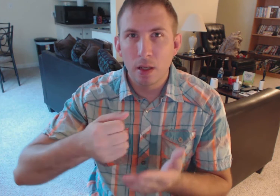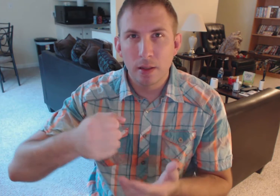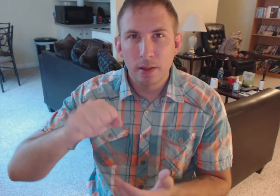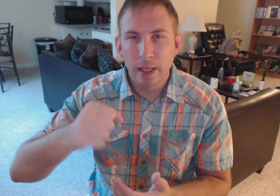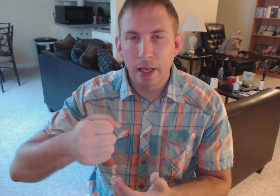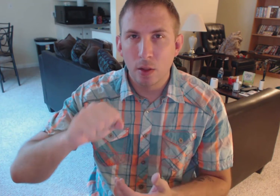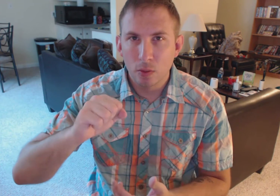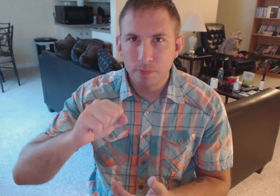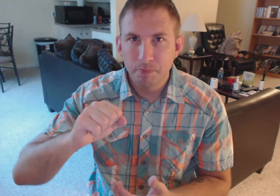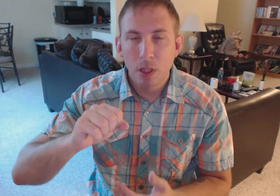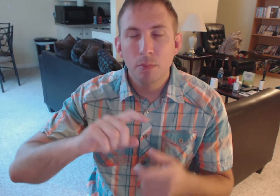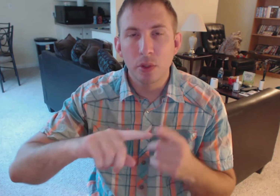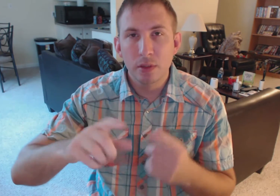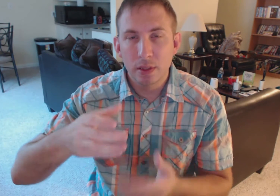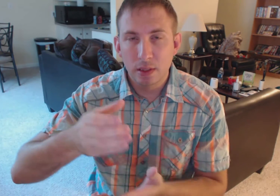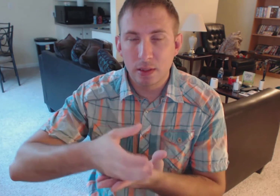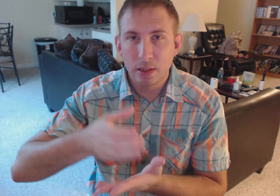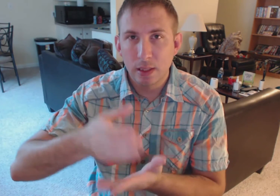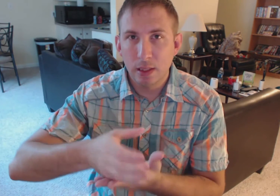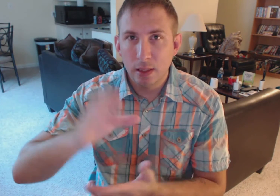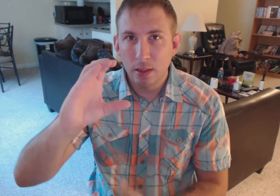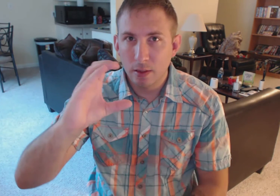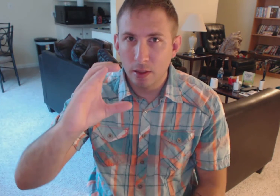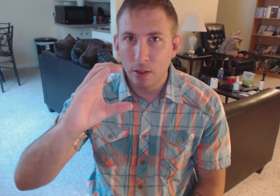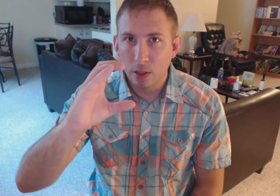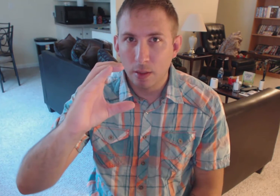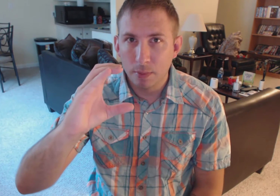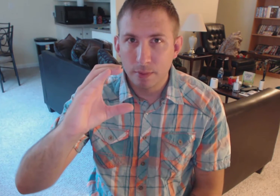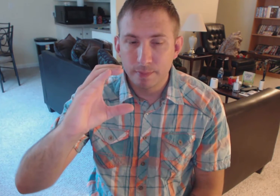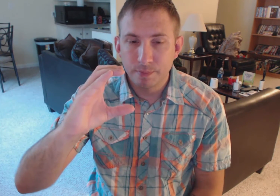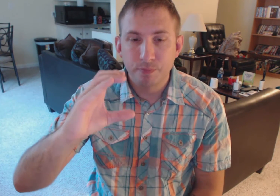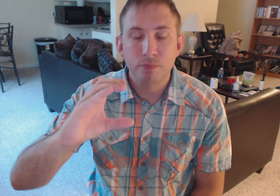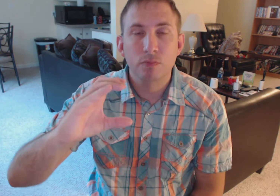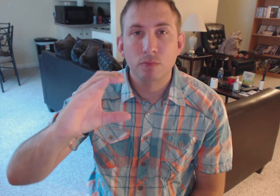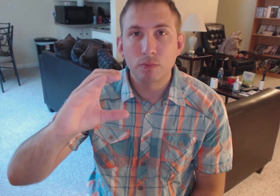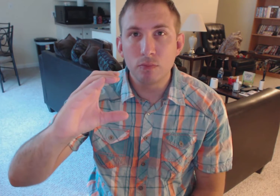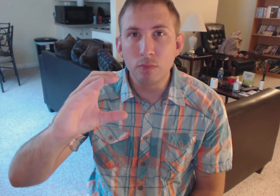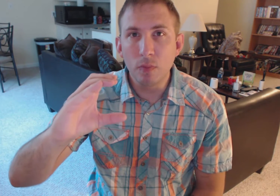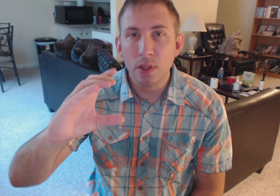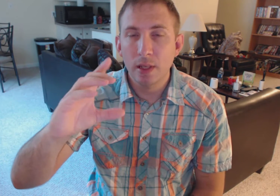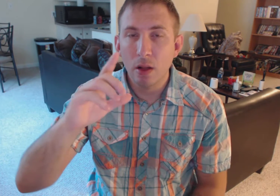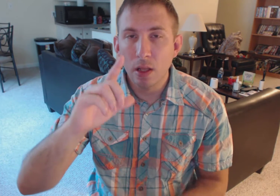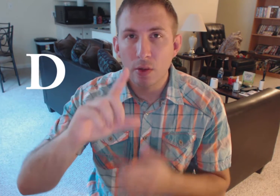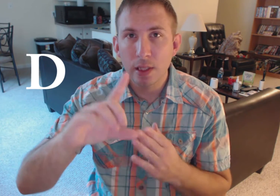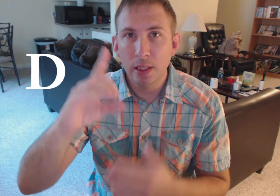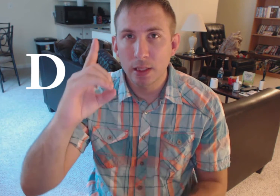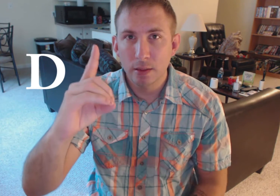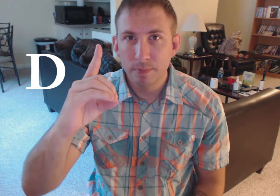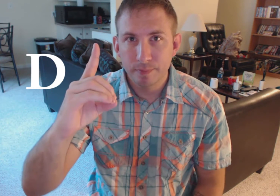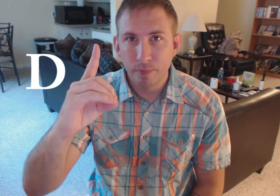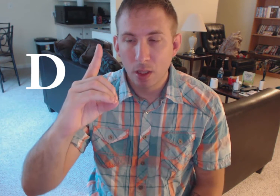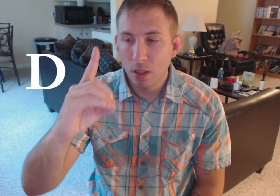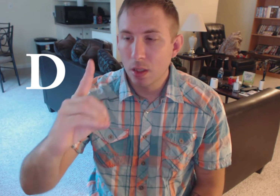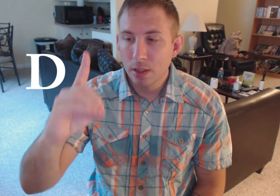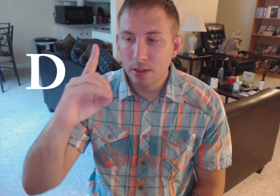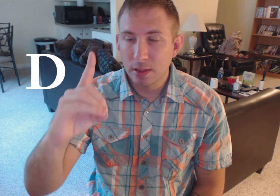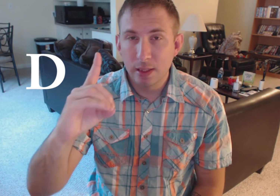a handle. But it's a C letter cup. Now letter D. It's